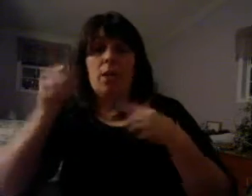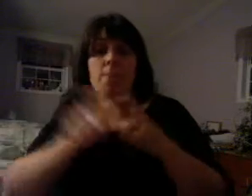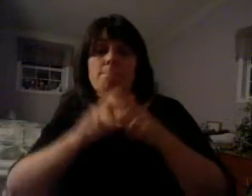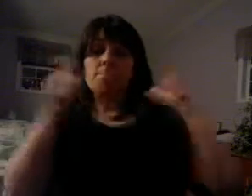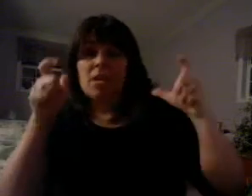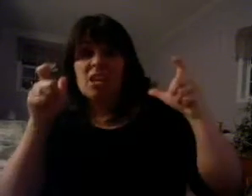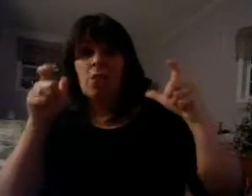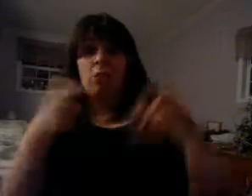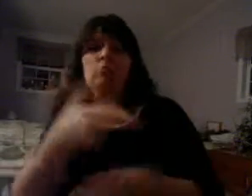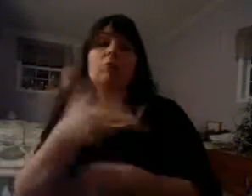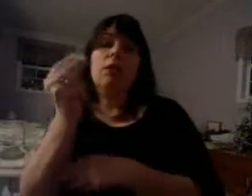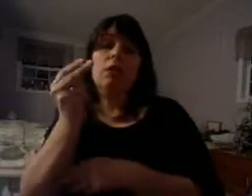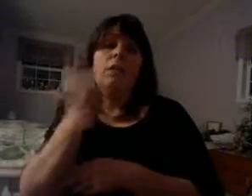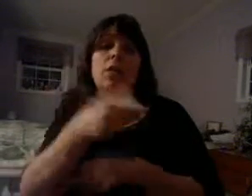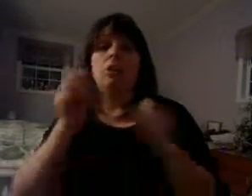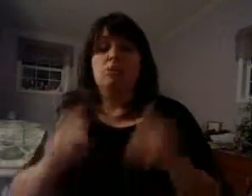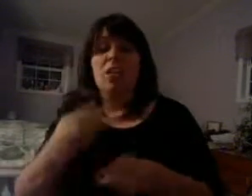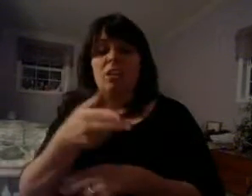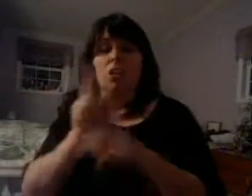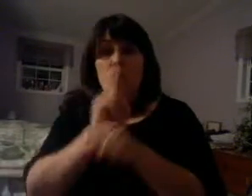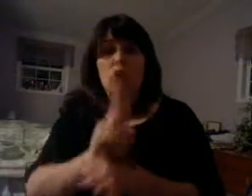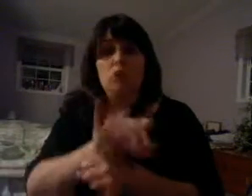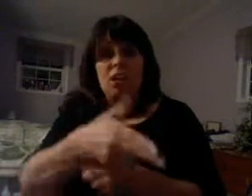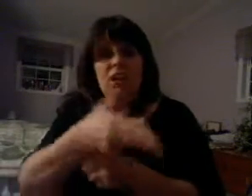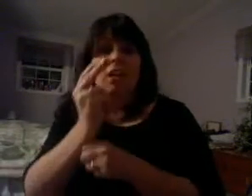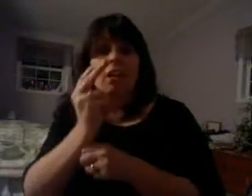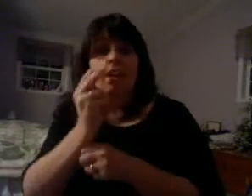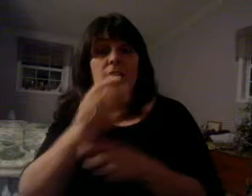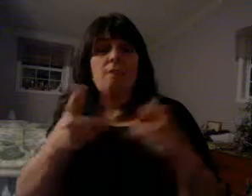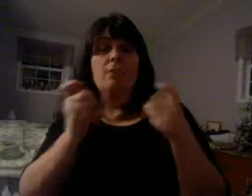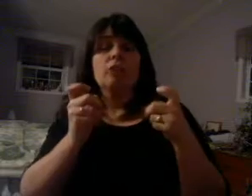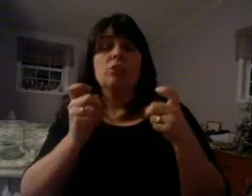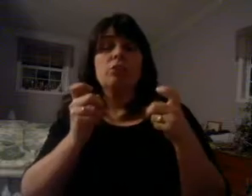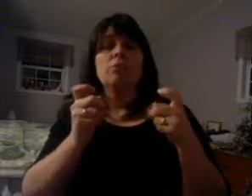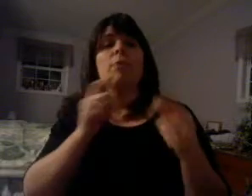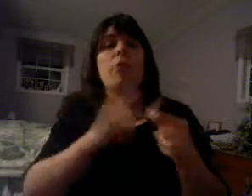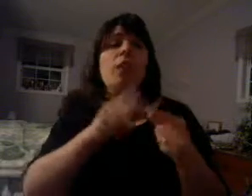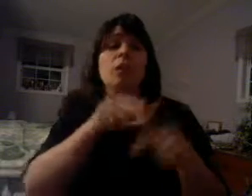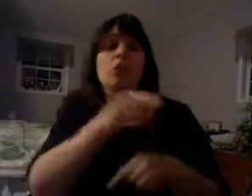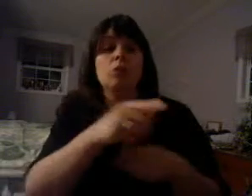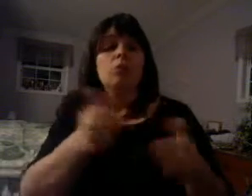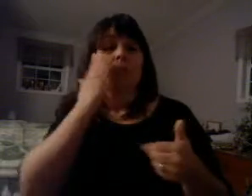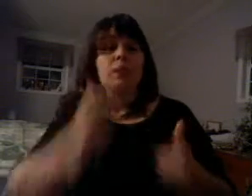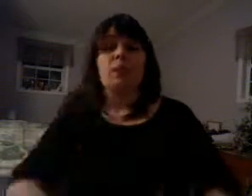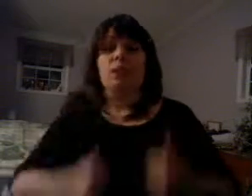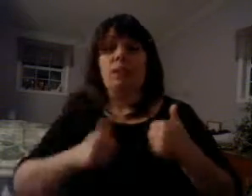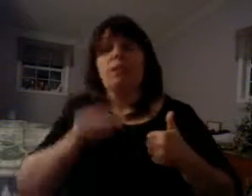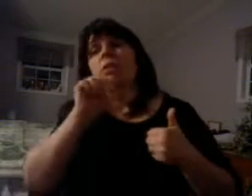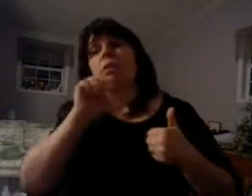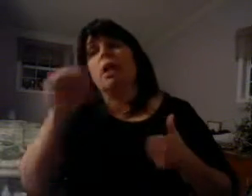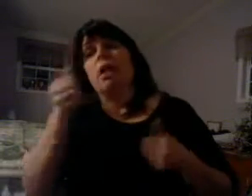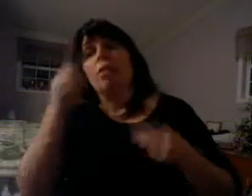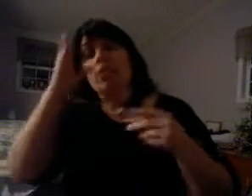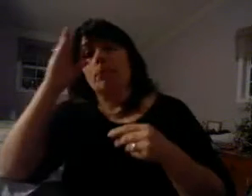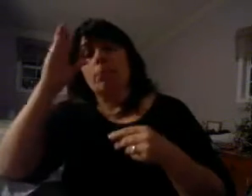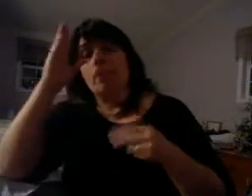odds increase that you will be the one who is not dead. Harsher prison sentences, attempts to change the individual after the